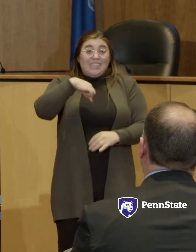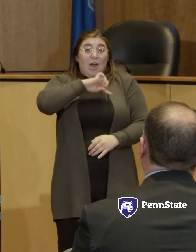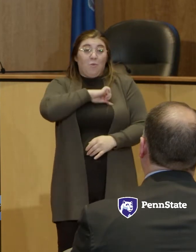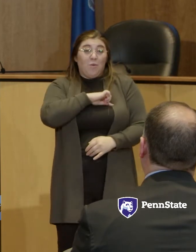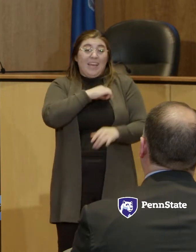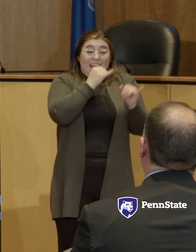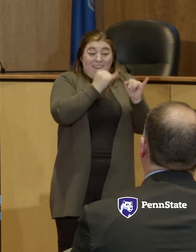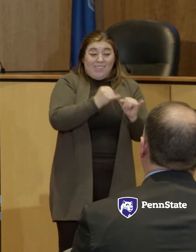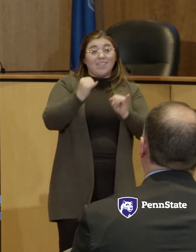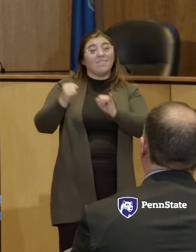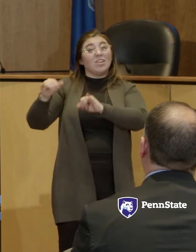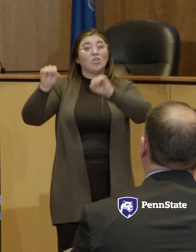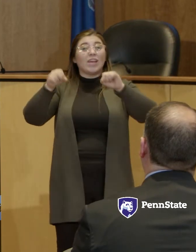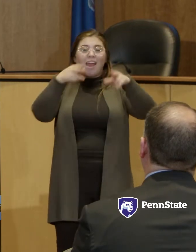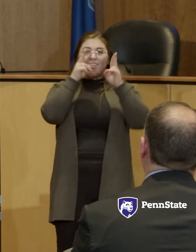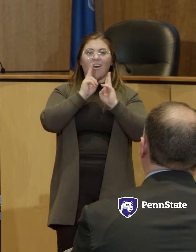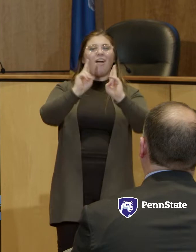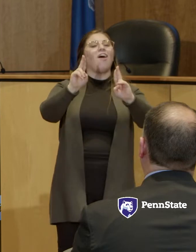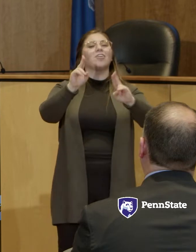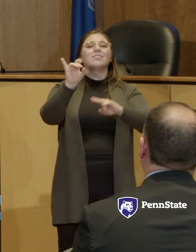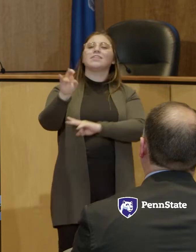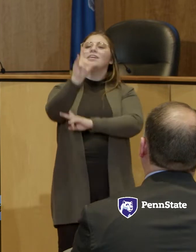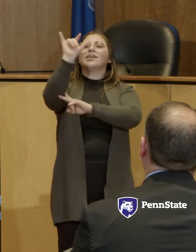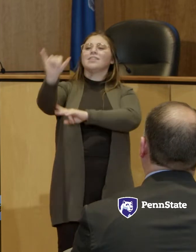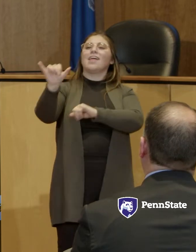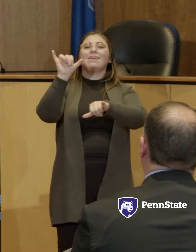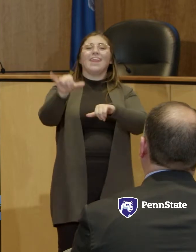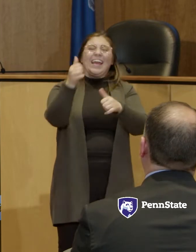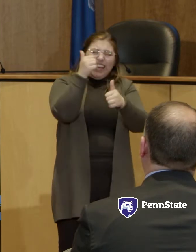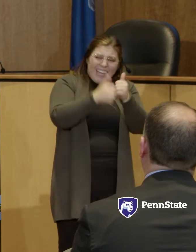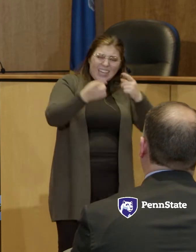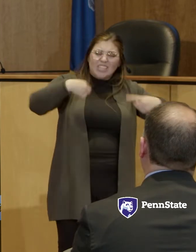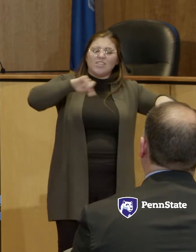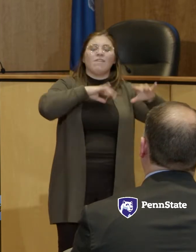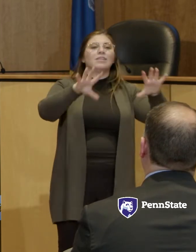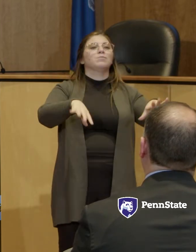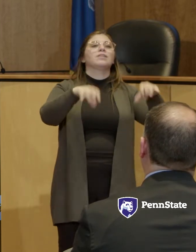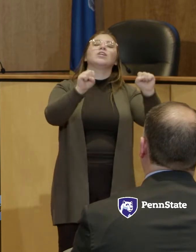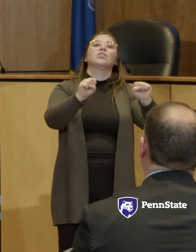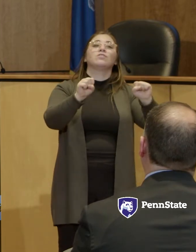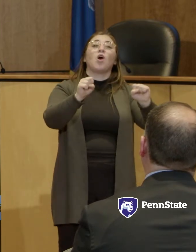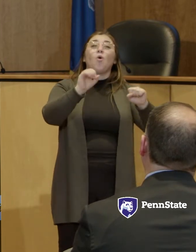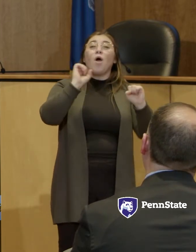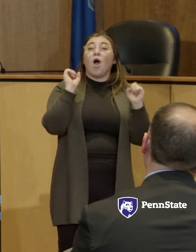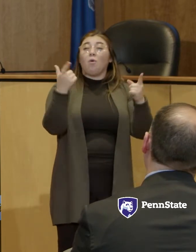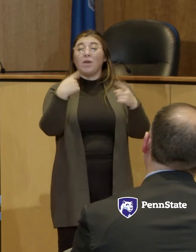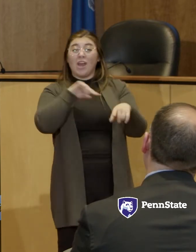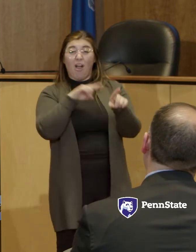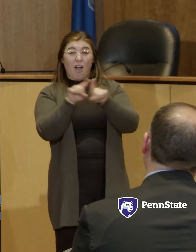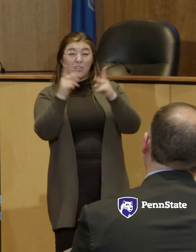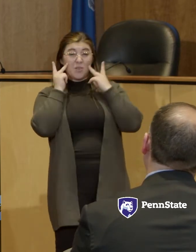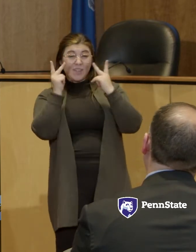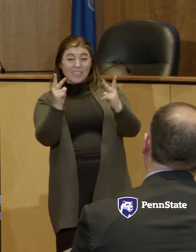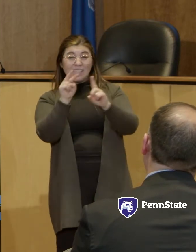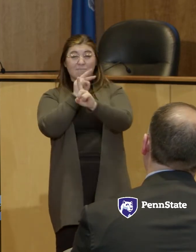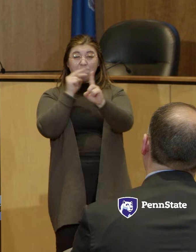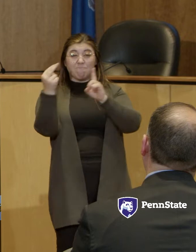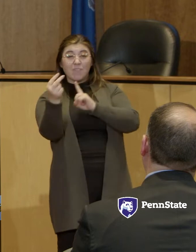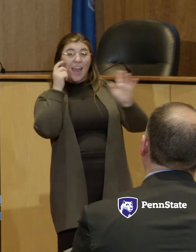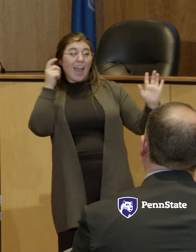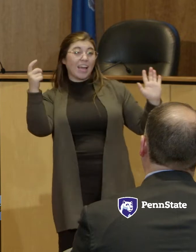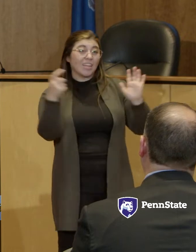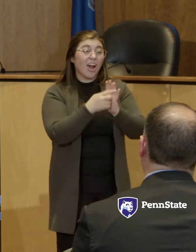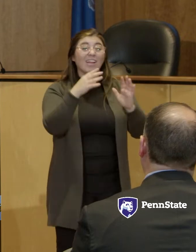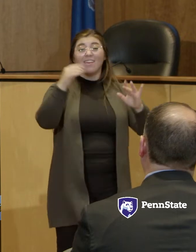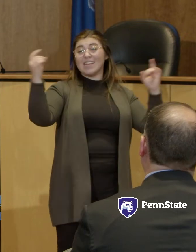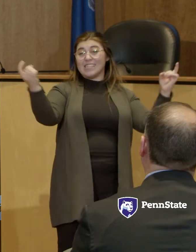as individuals can honor the dignity that each of us possesses, while we also see, acknowledge,